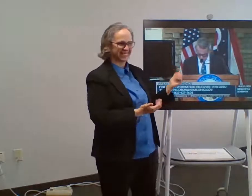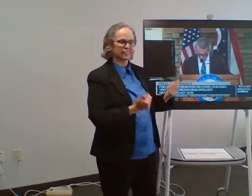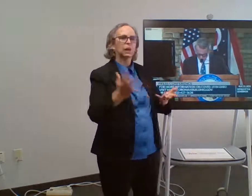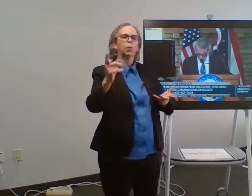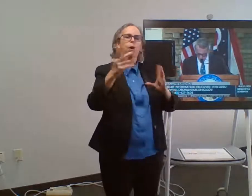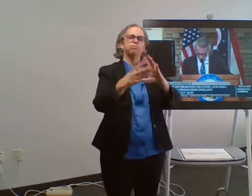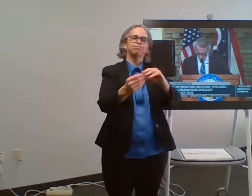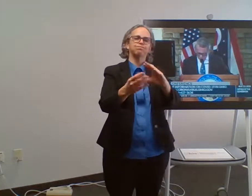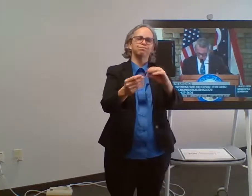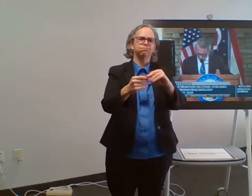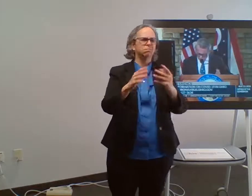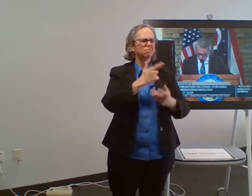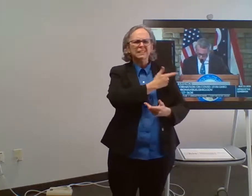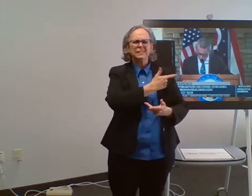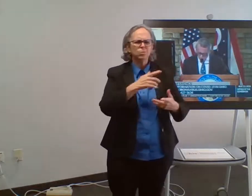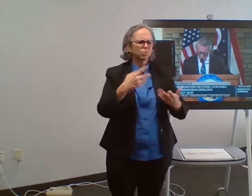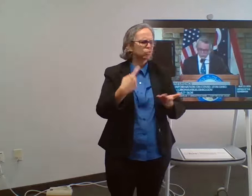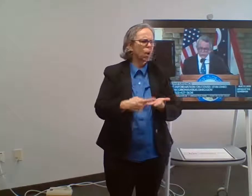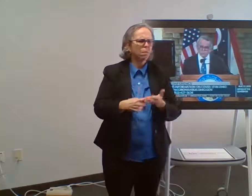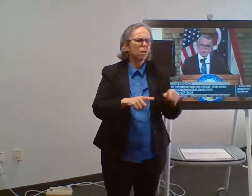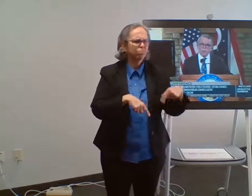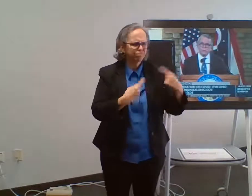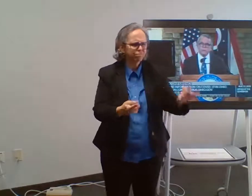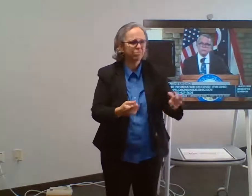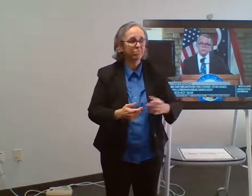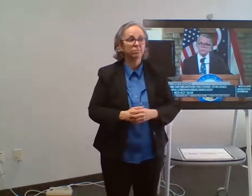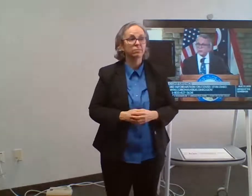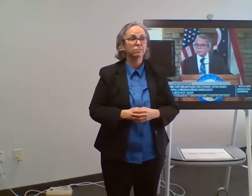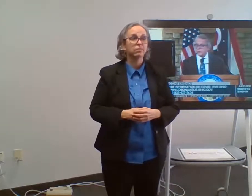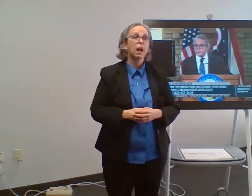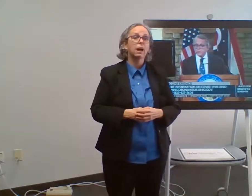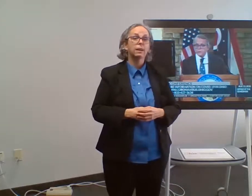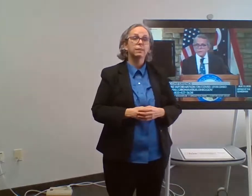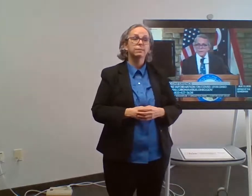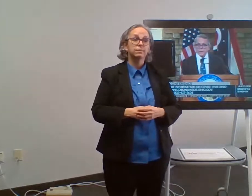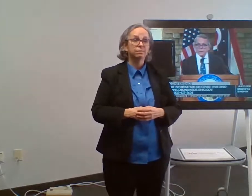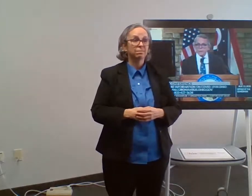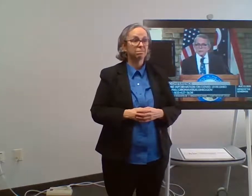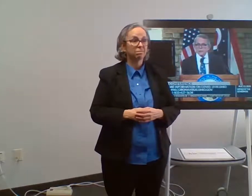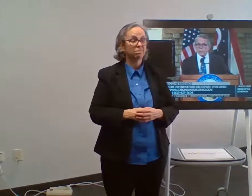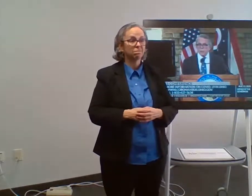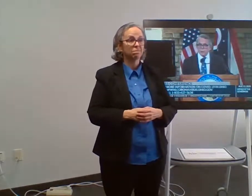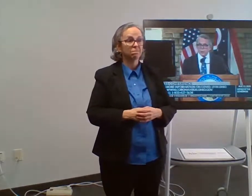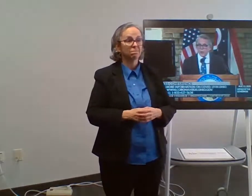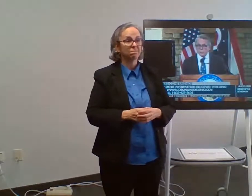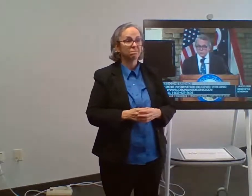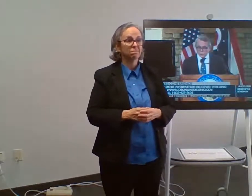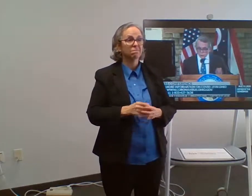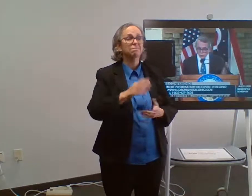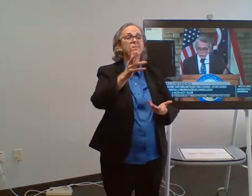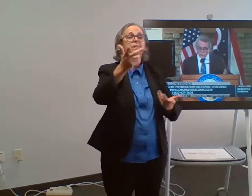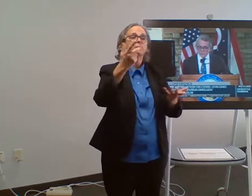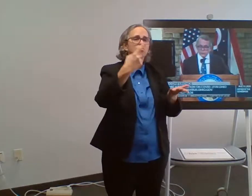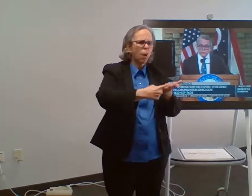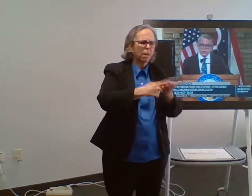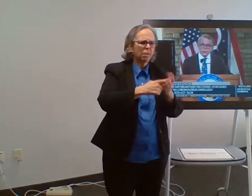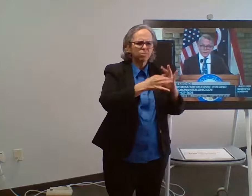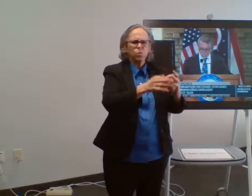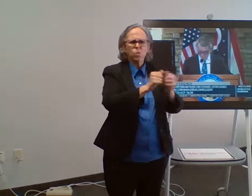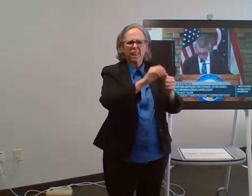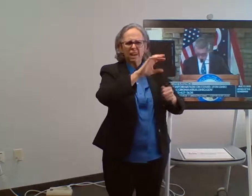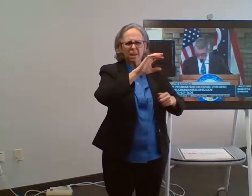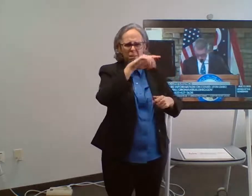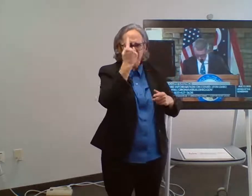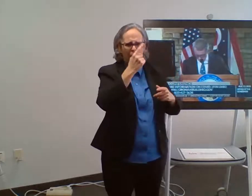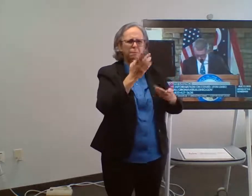focused on, and that has to do with African Americans who are in business, giving them a better opportunity to grow their business